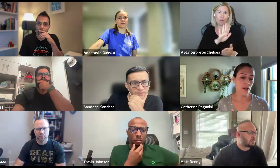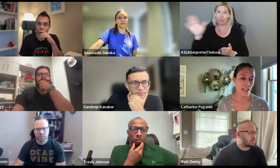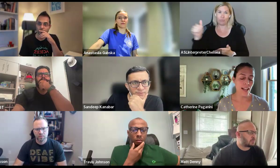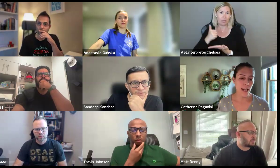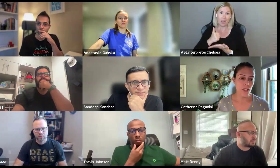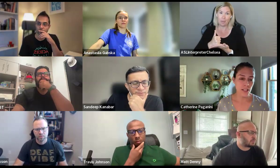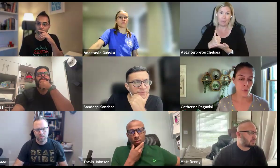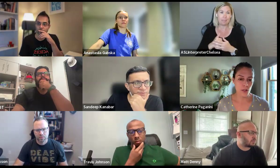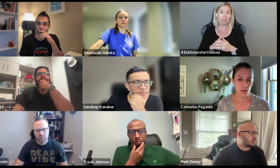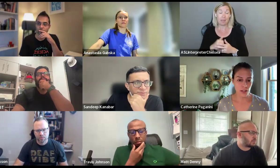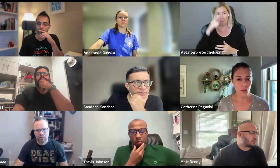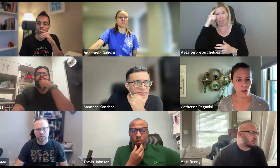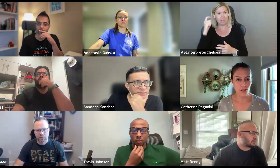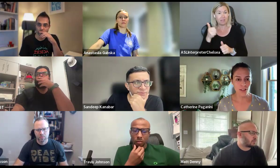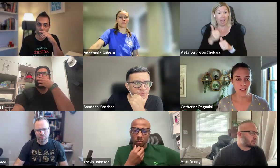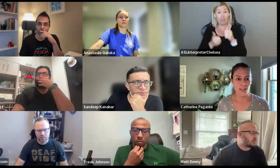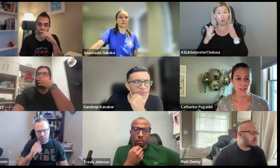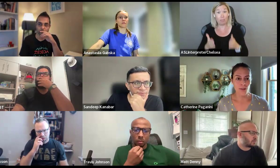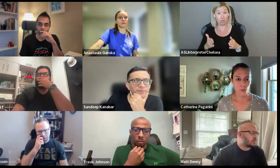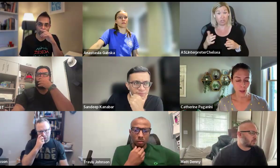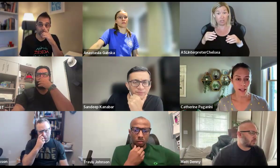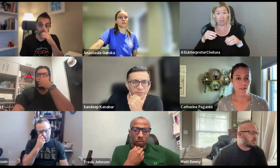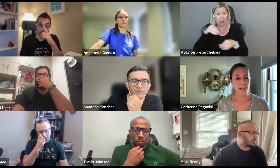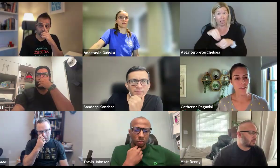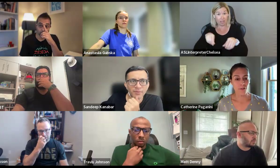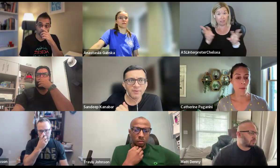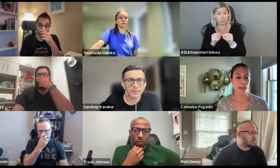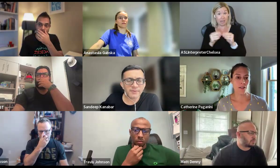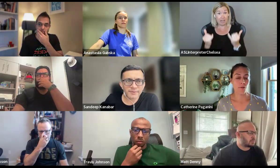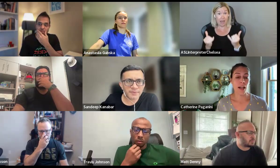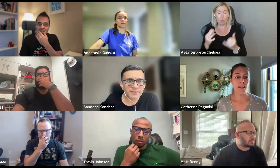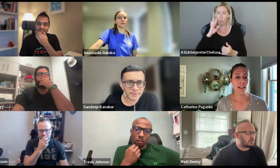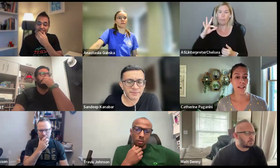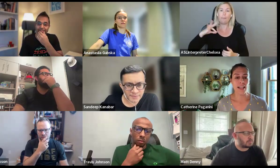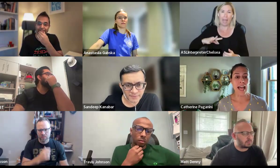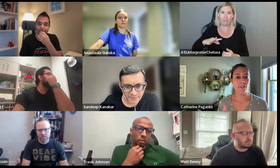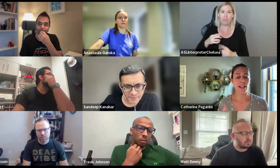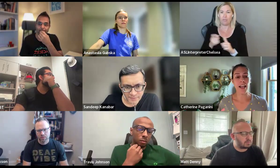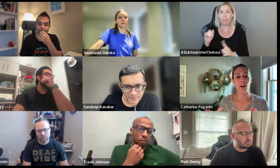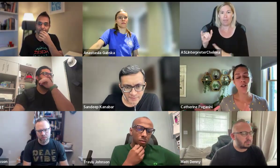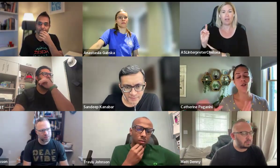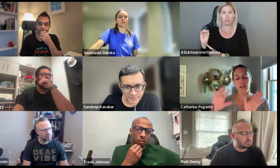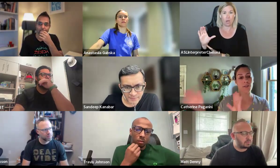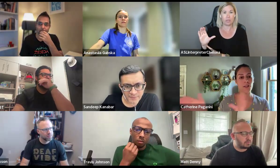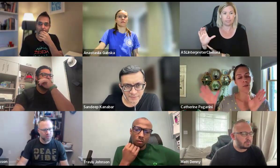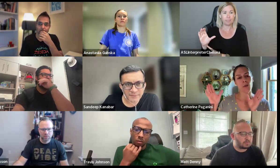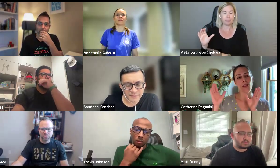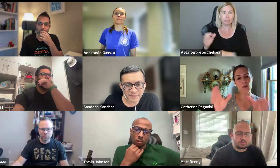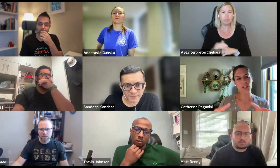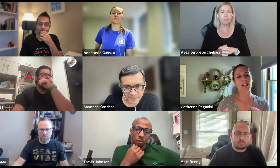really think that every single person on this call will benefit from it, right? And having like also the difference between you sending